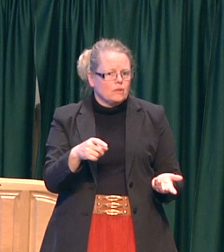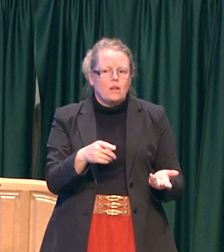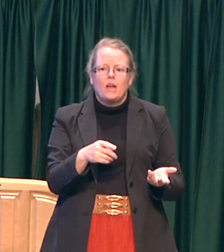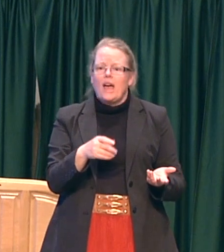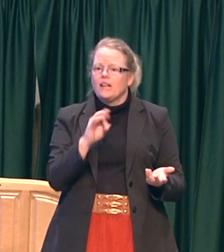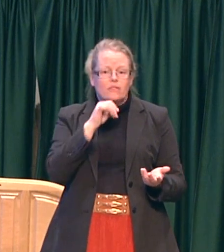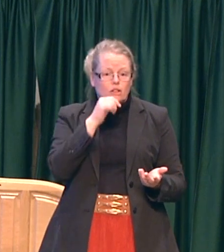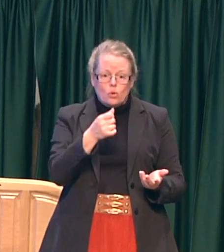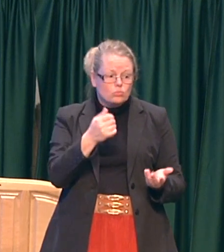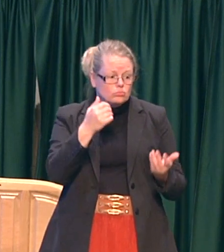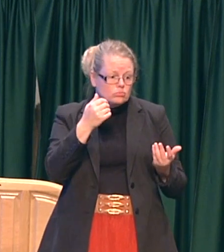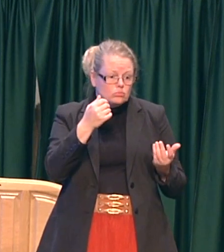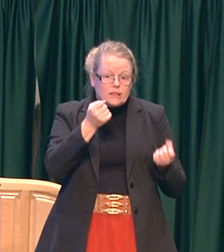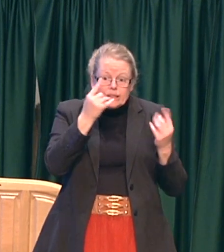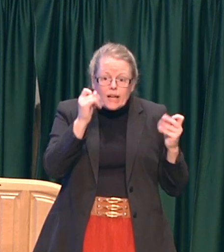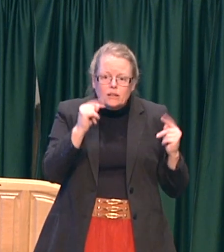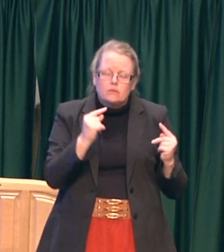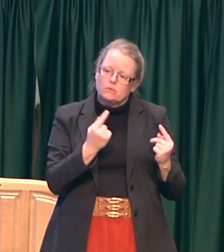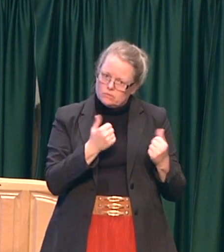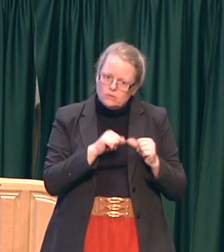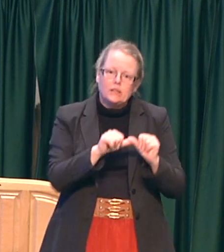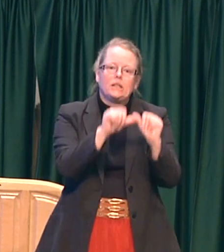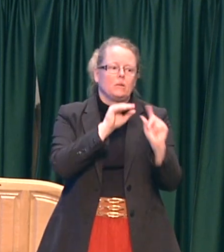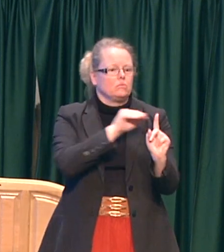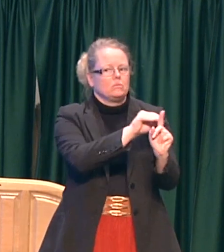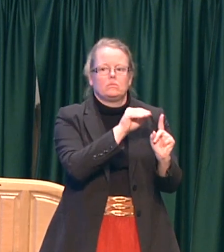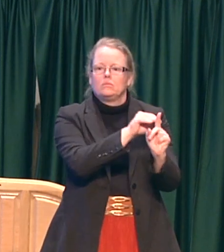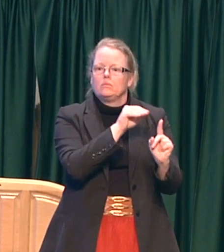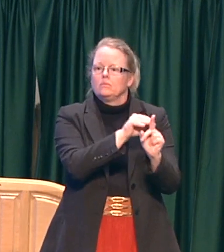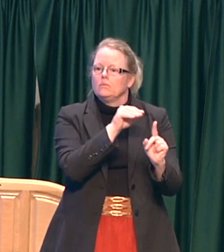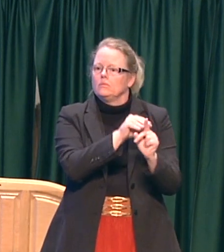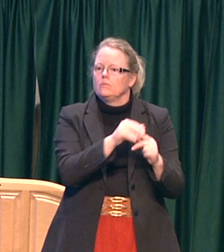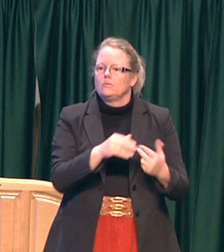people, to let people know what we need. And if they don't get it, keep trying.